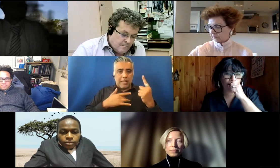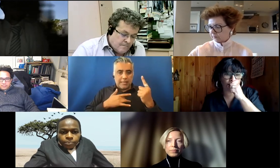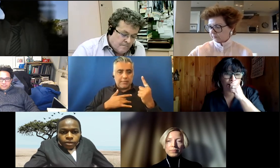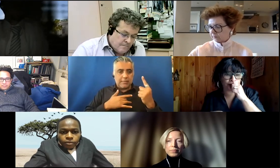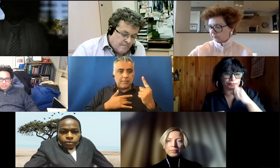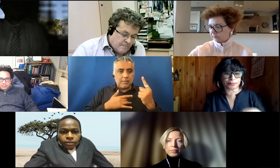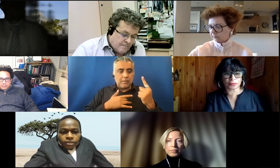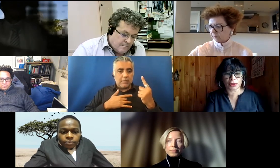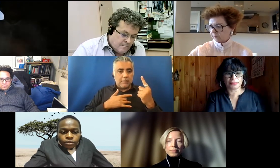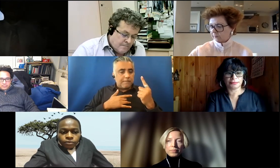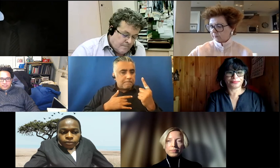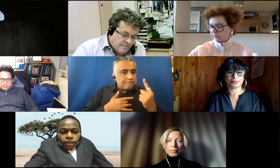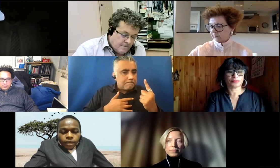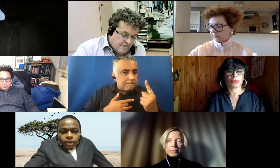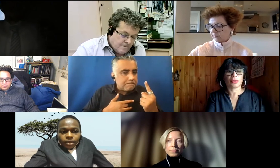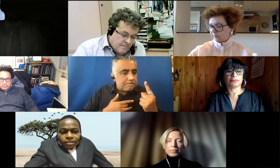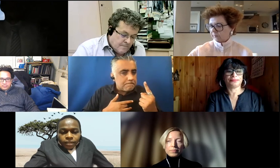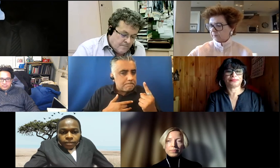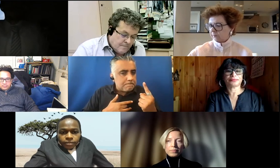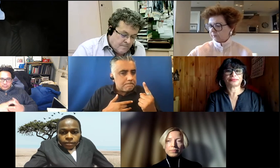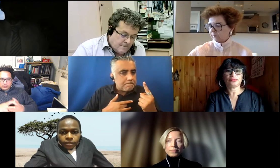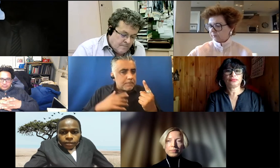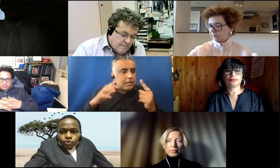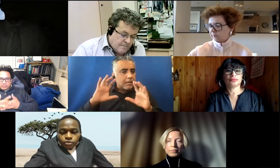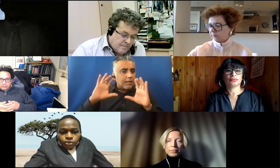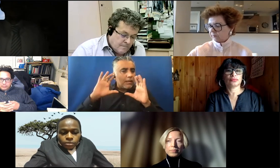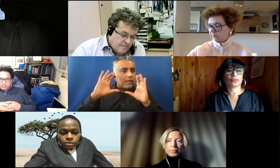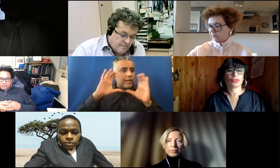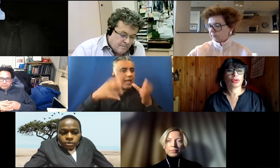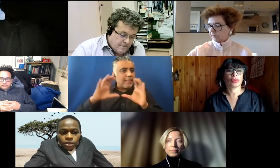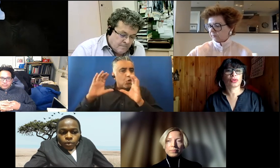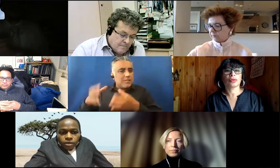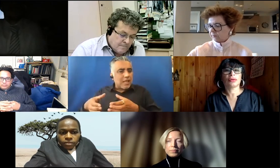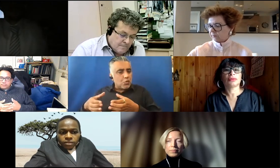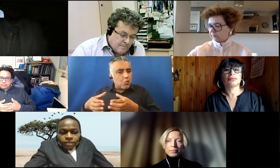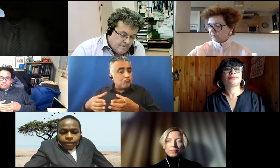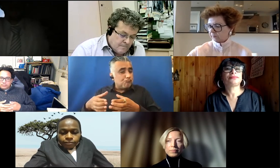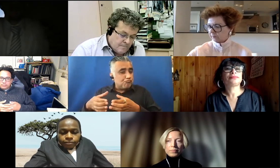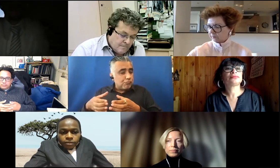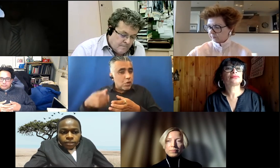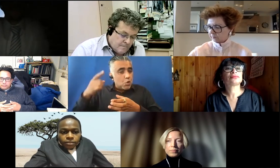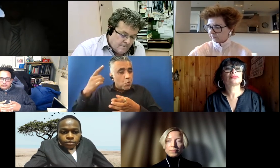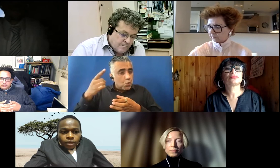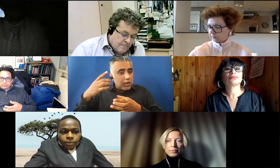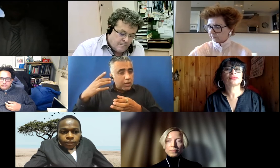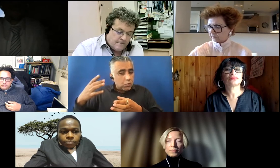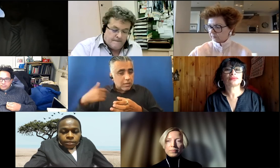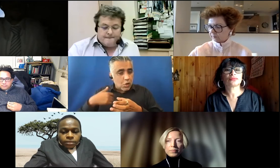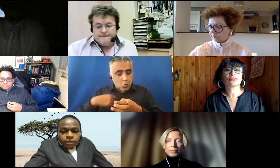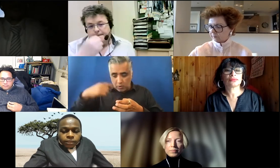is really powerful in terms of catalyzing new solutions. So one of the things I feel that needs to